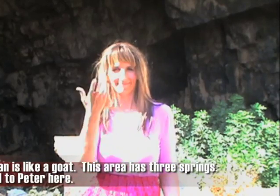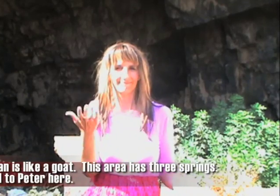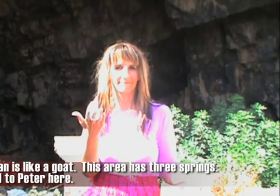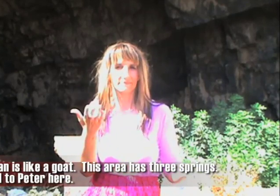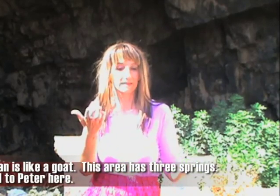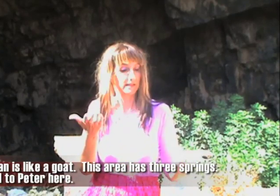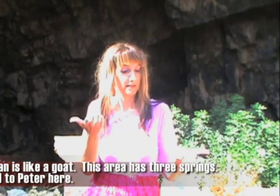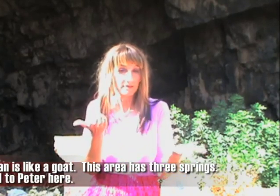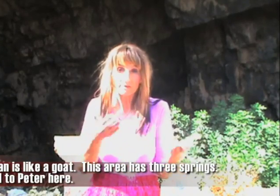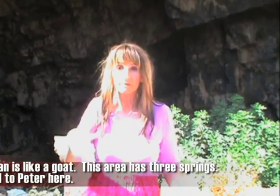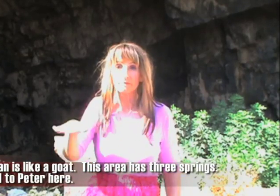goat.